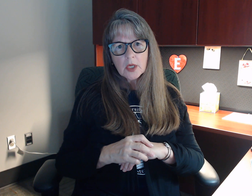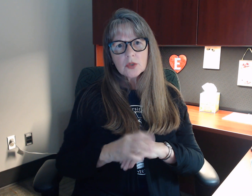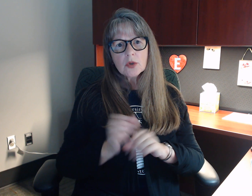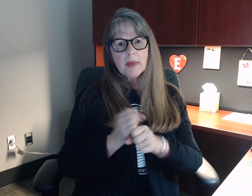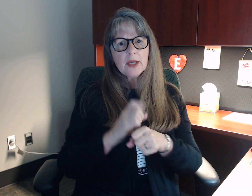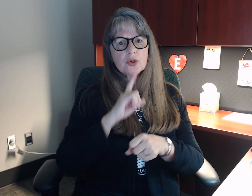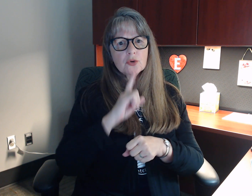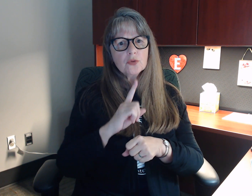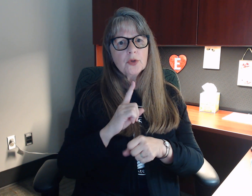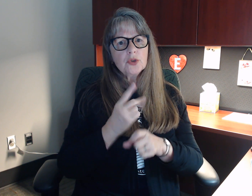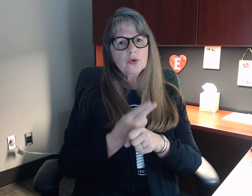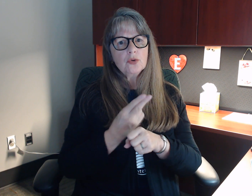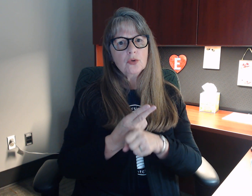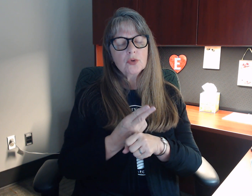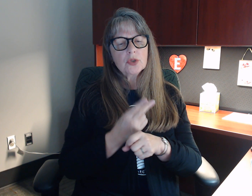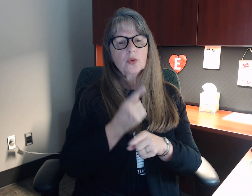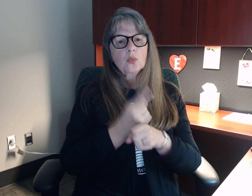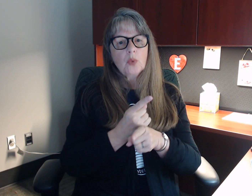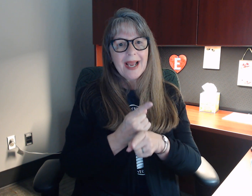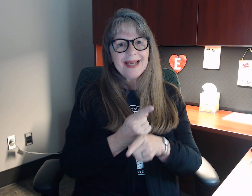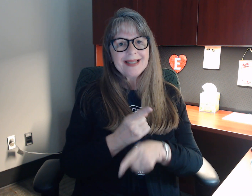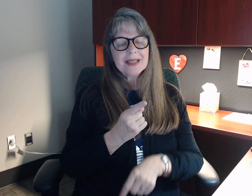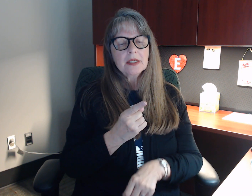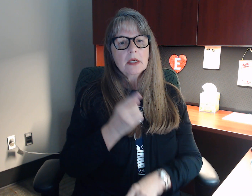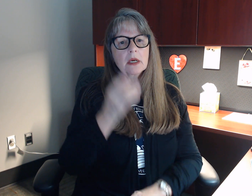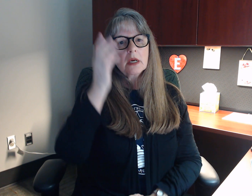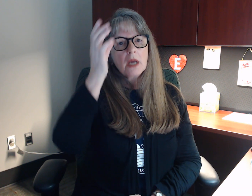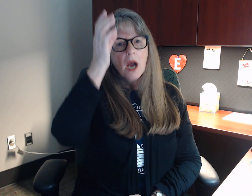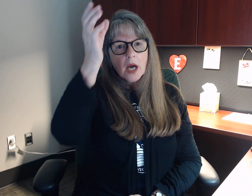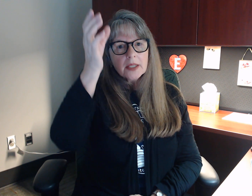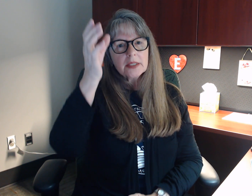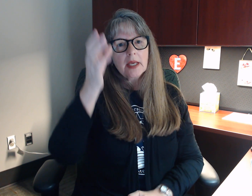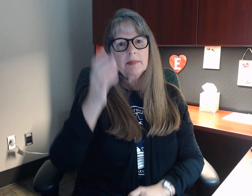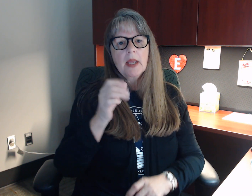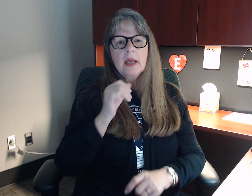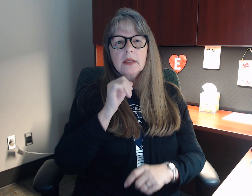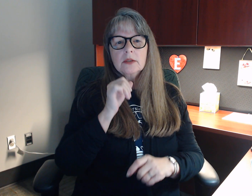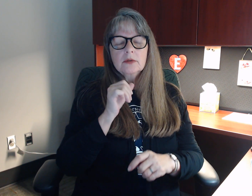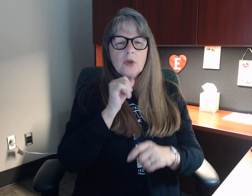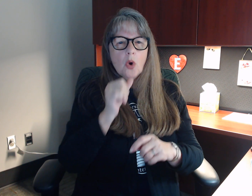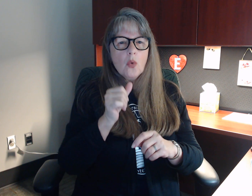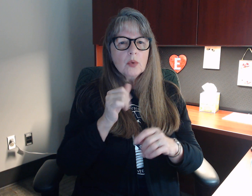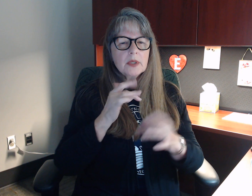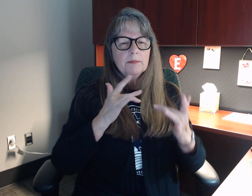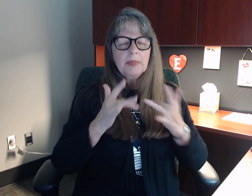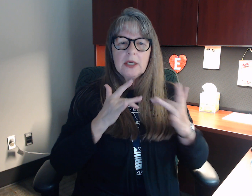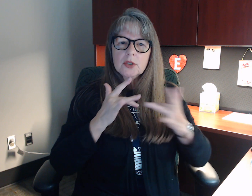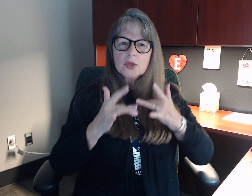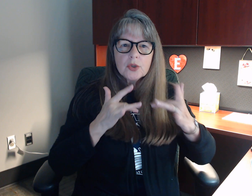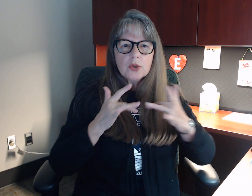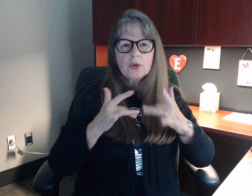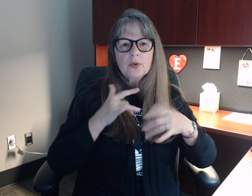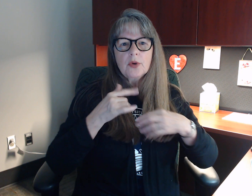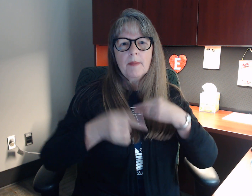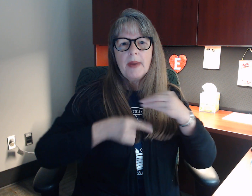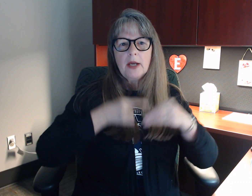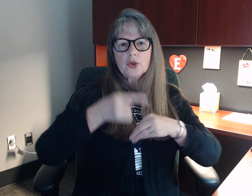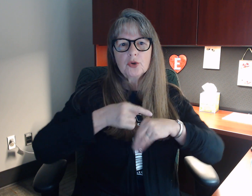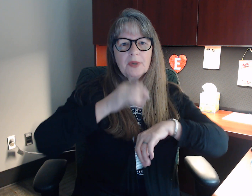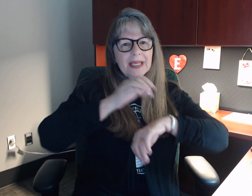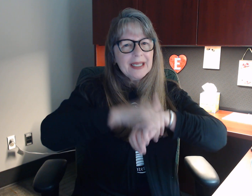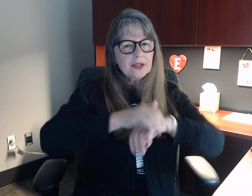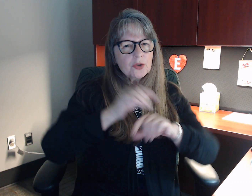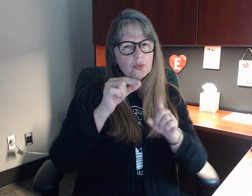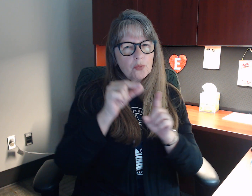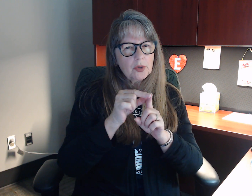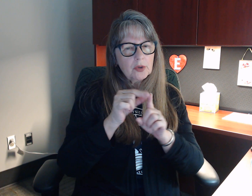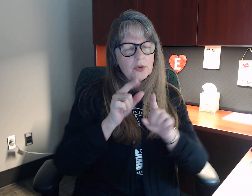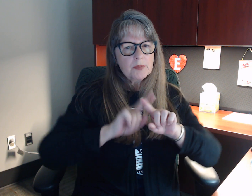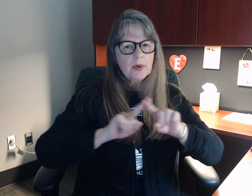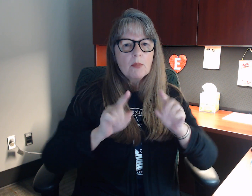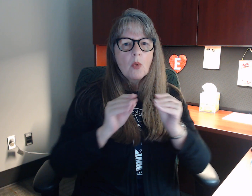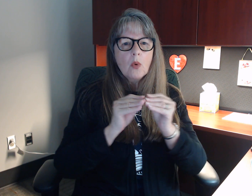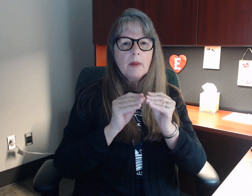make sure that you use the right concept. Don't be concerned about your English words, but more about